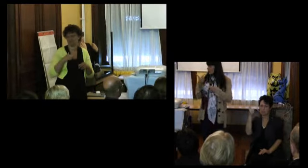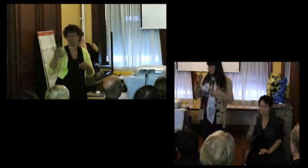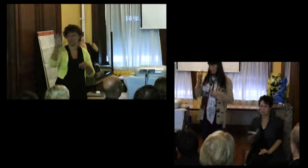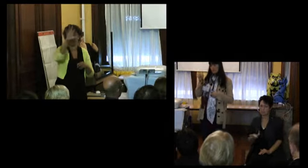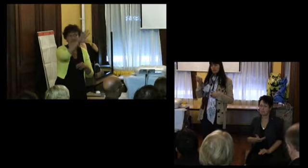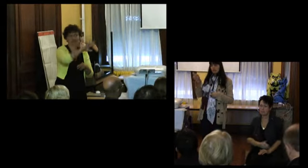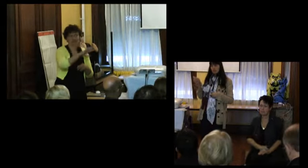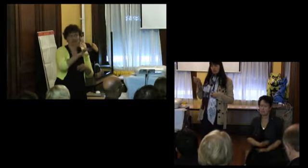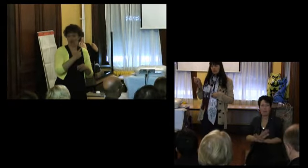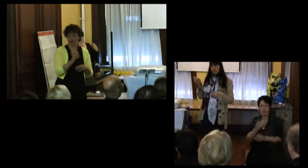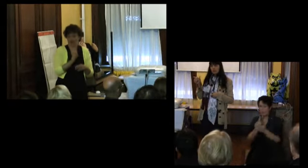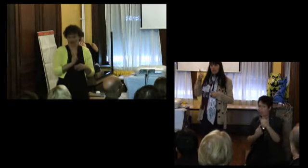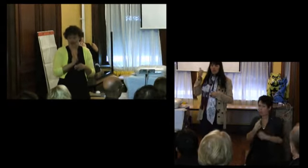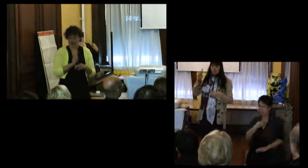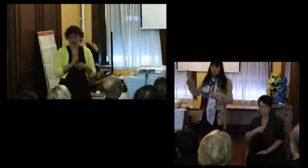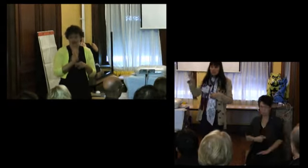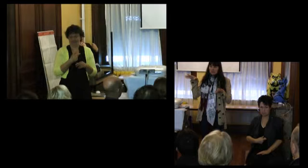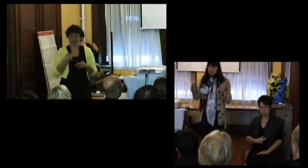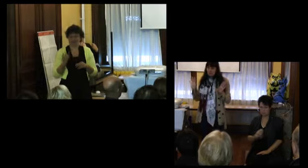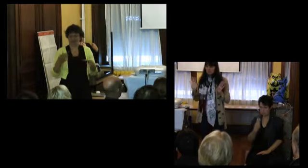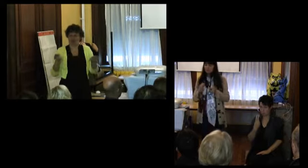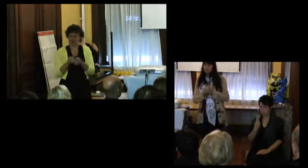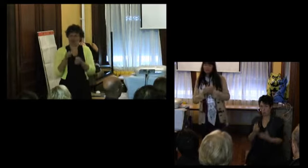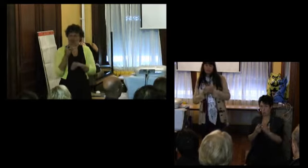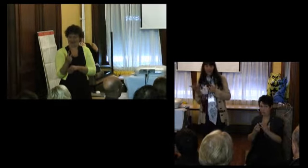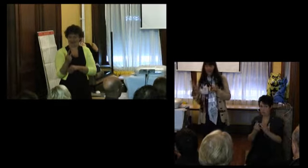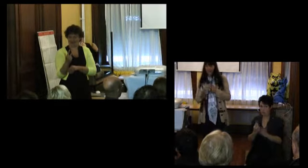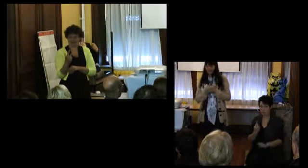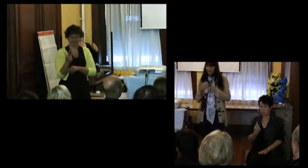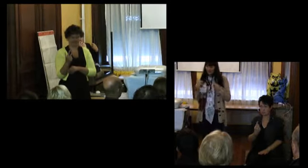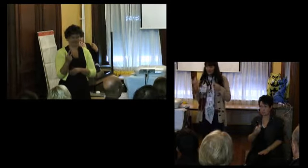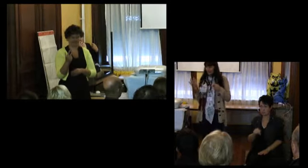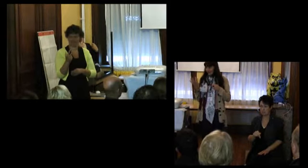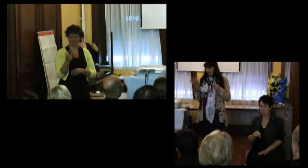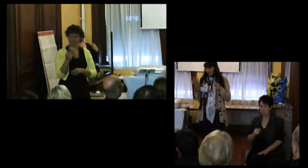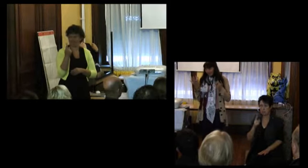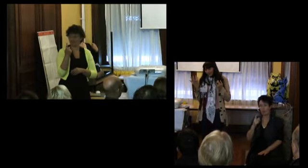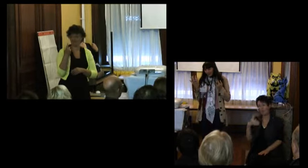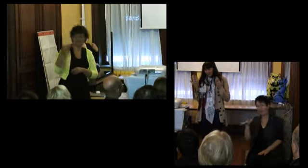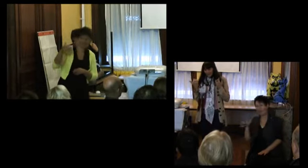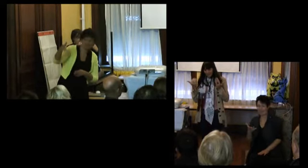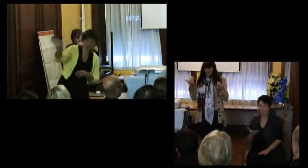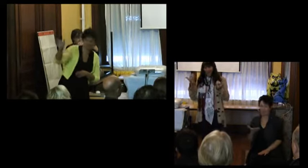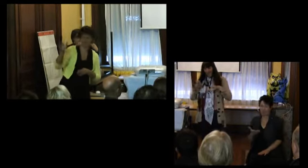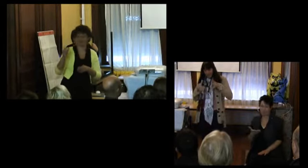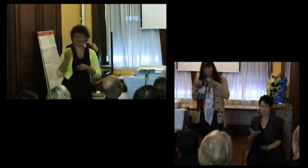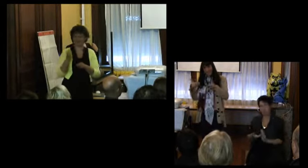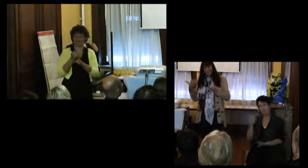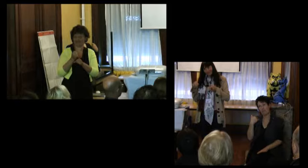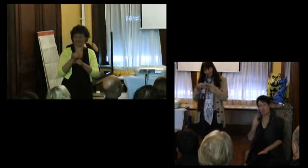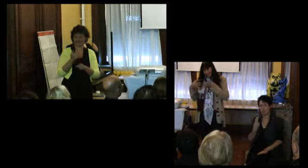But I'm not the only one. There are 2 others. One has left now, but there was 2